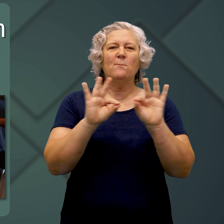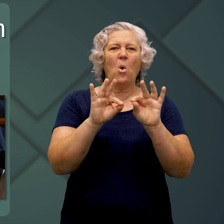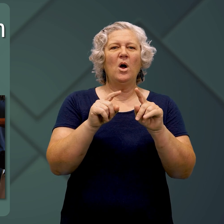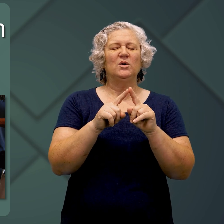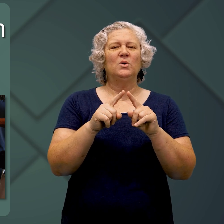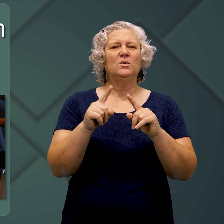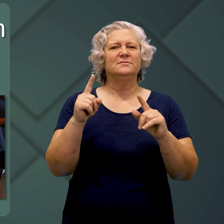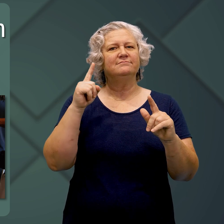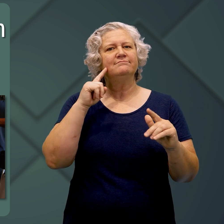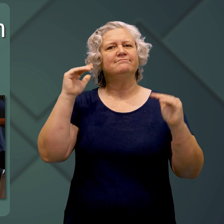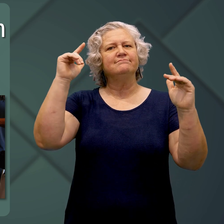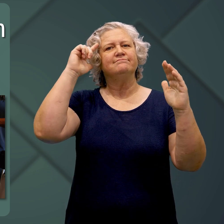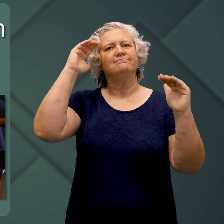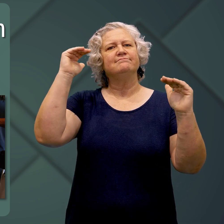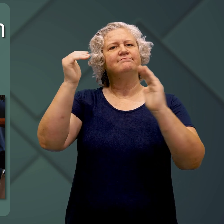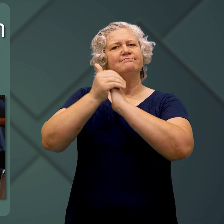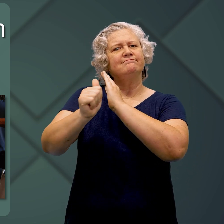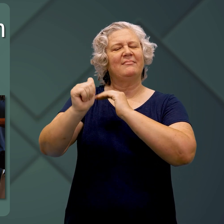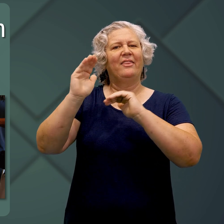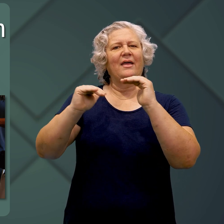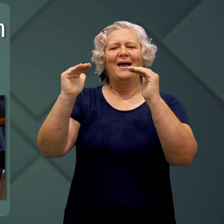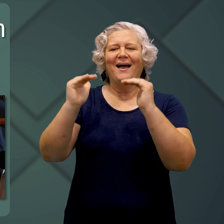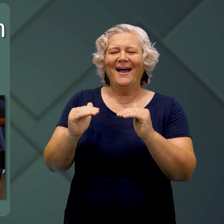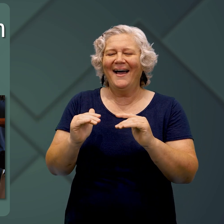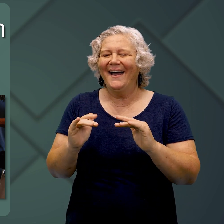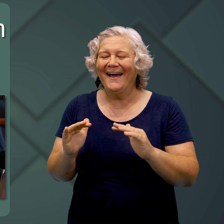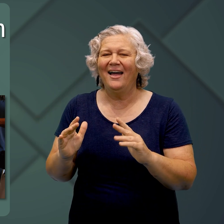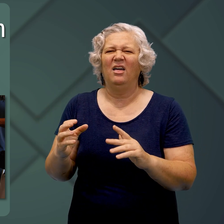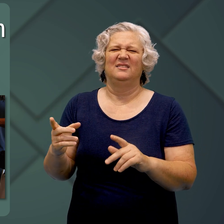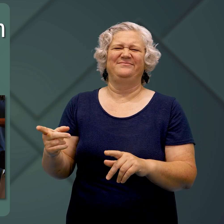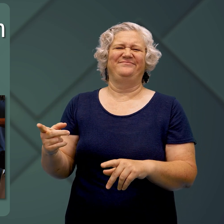It's important to maintain the attitude of presumed competence.